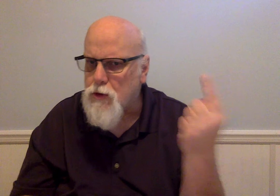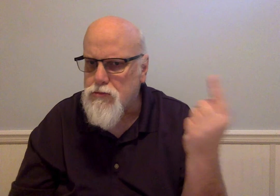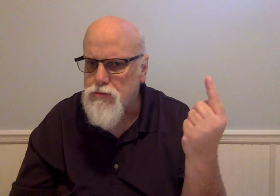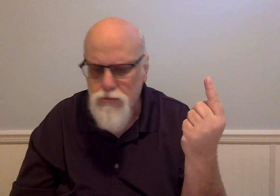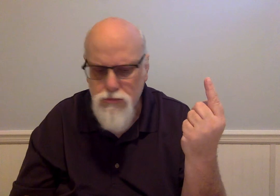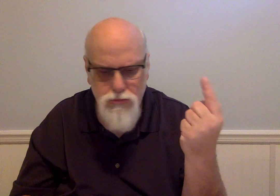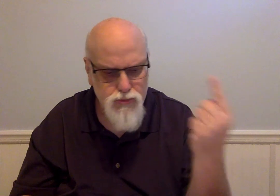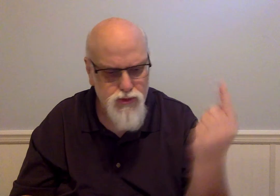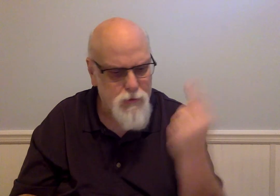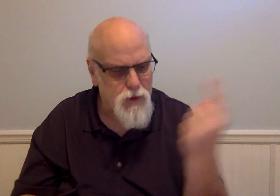Someone